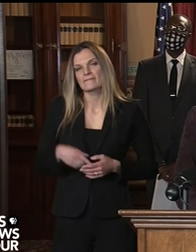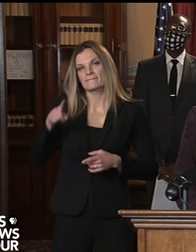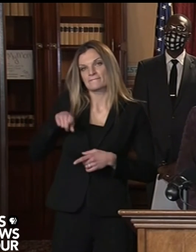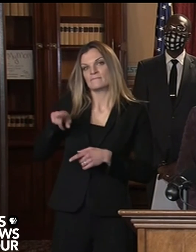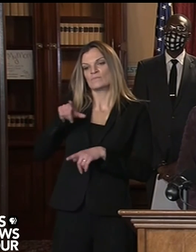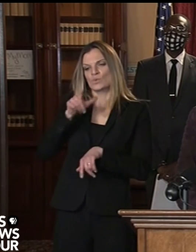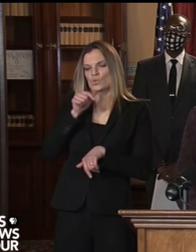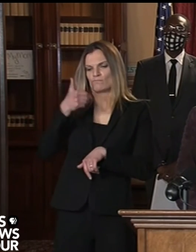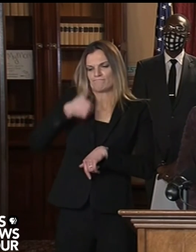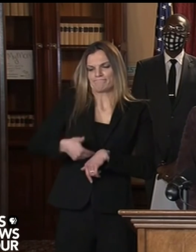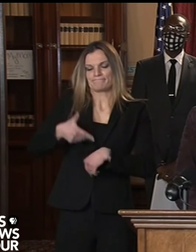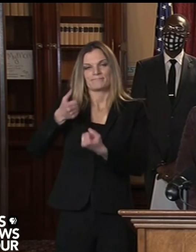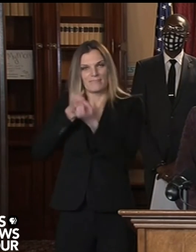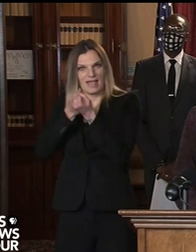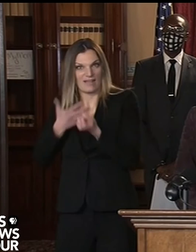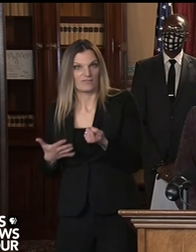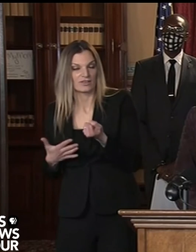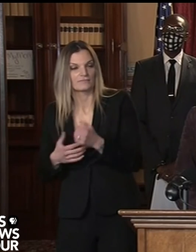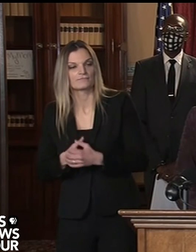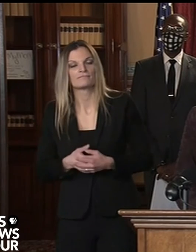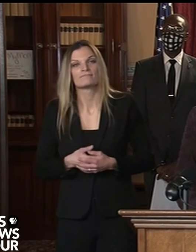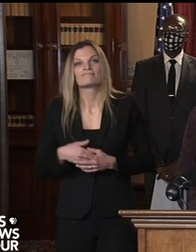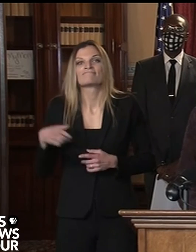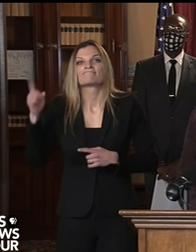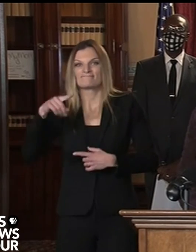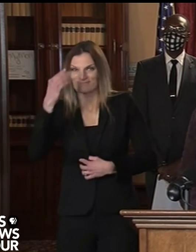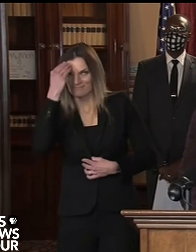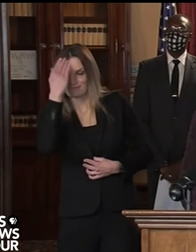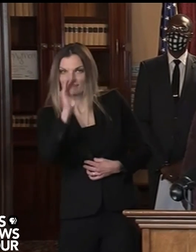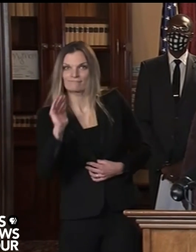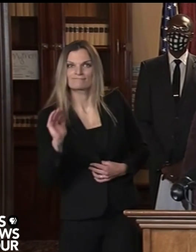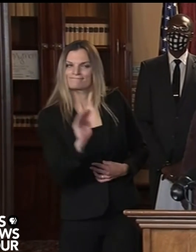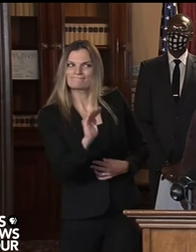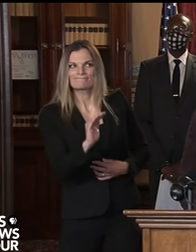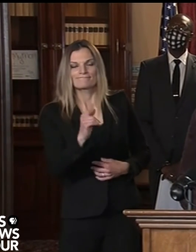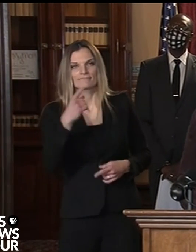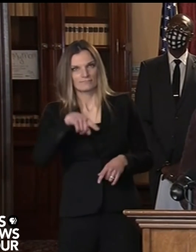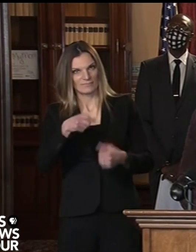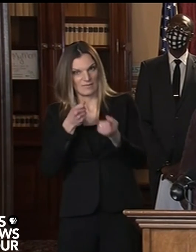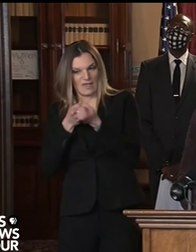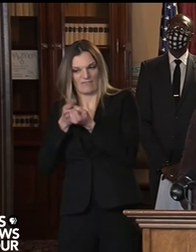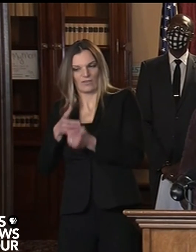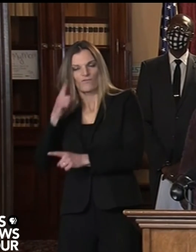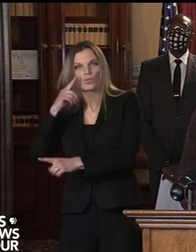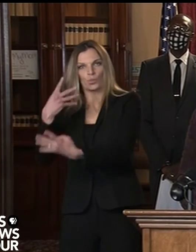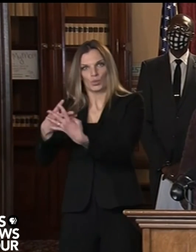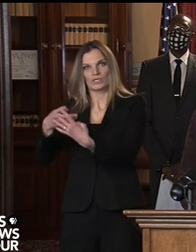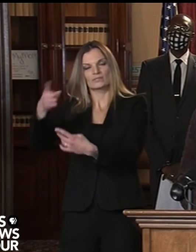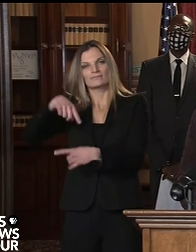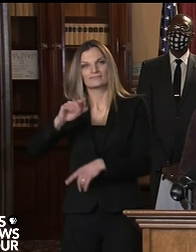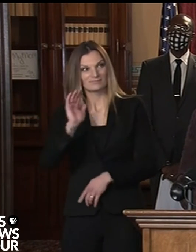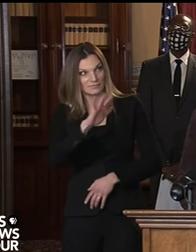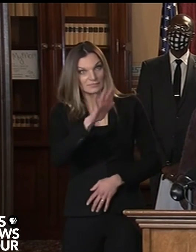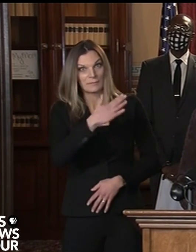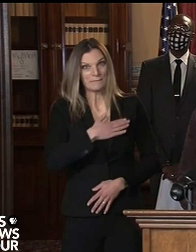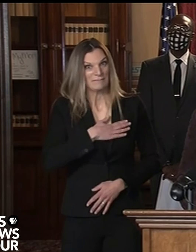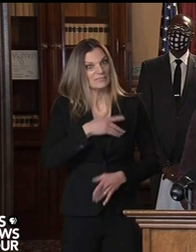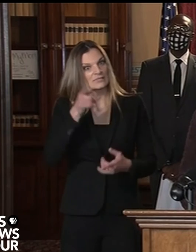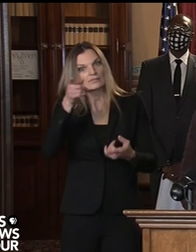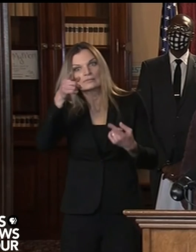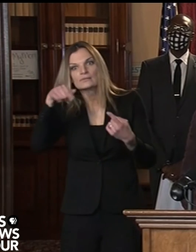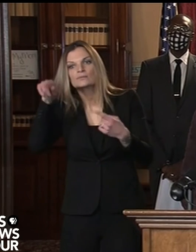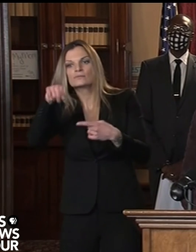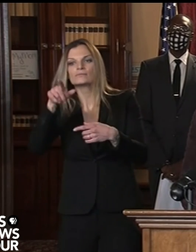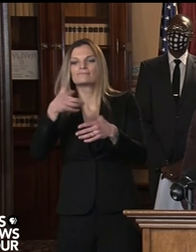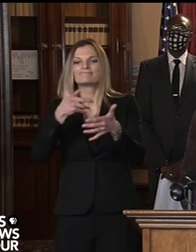prisoners are beseeching you to take action to release some prisoners who are past